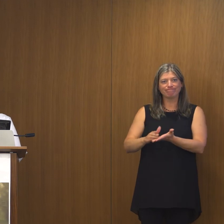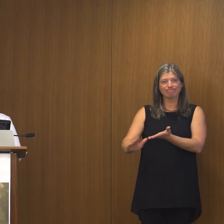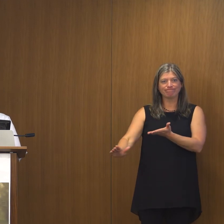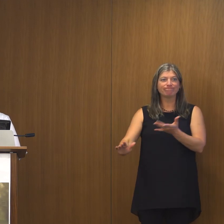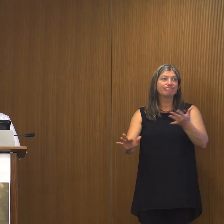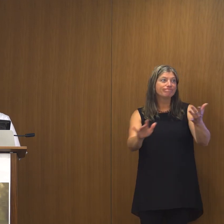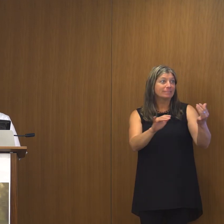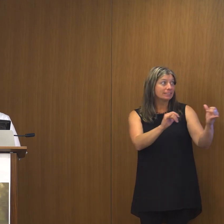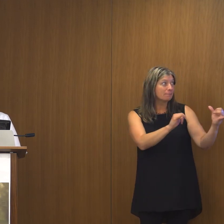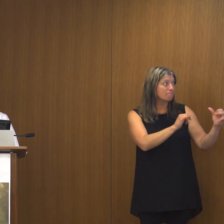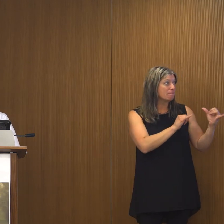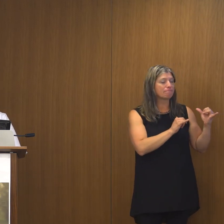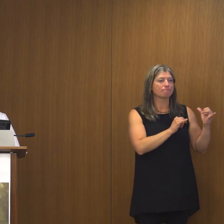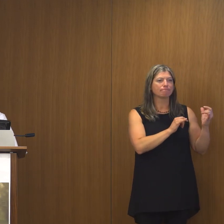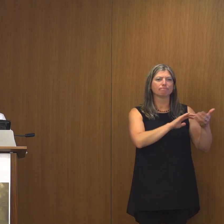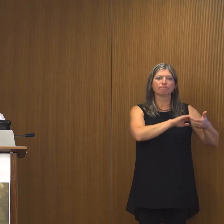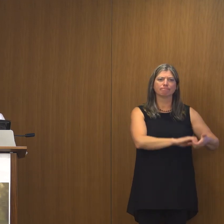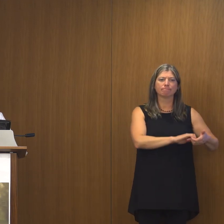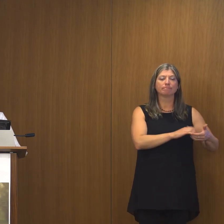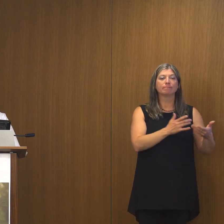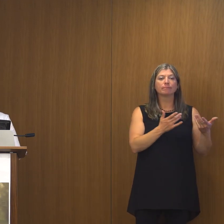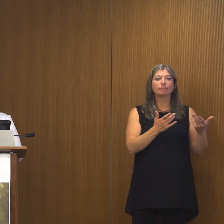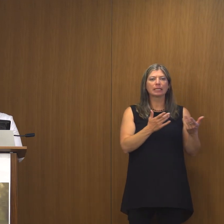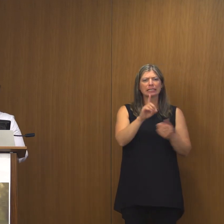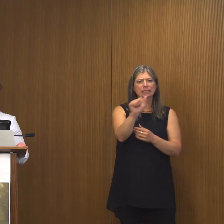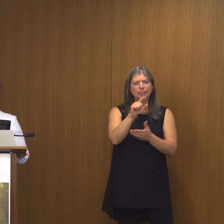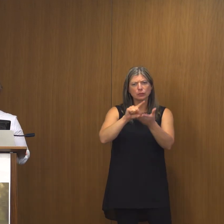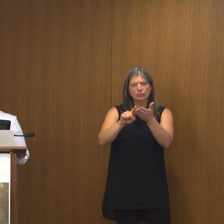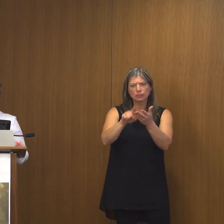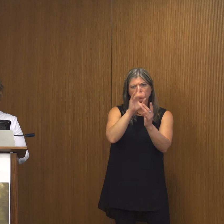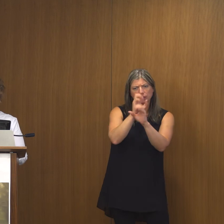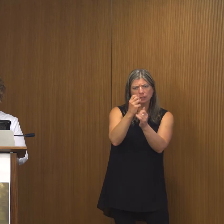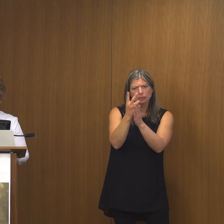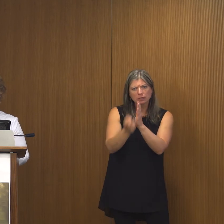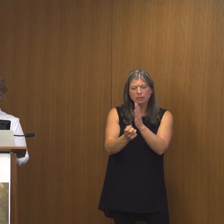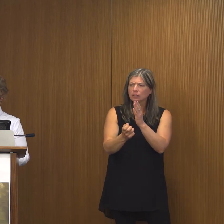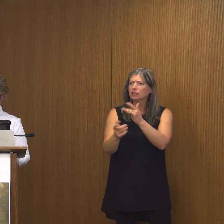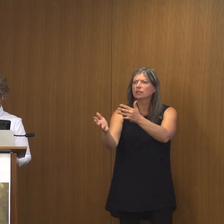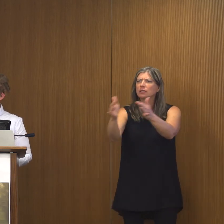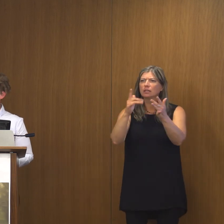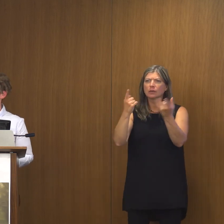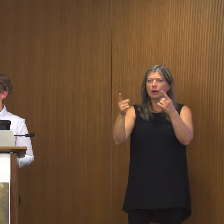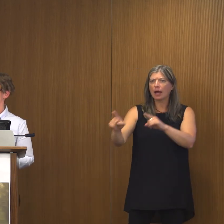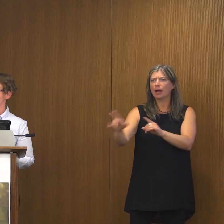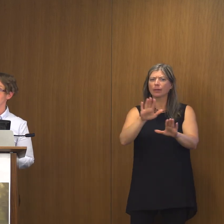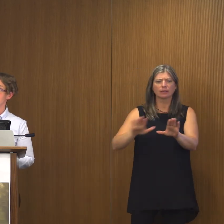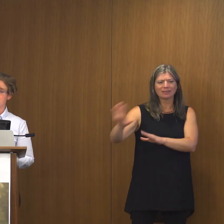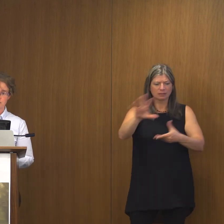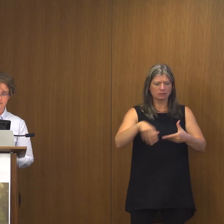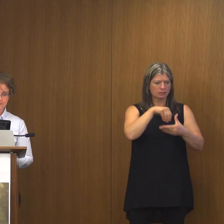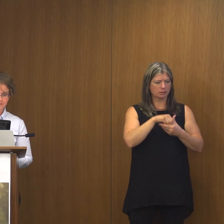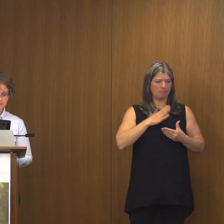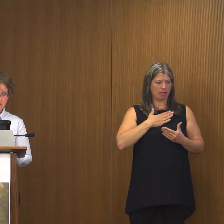out those who did. I found myself attracted to disability research. I wanted to learn what was happening to further the quality of life for